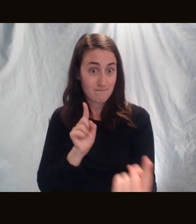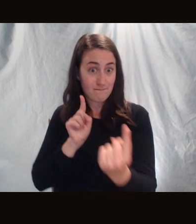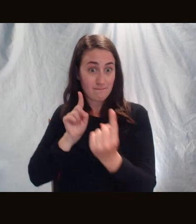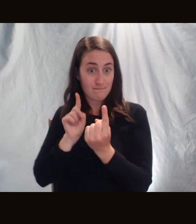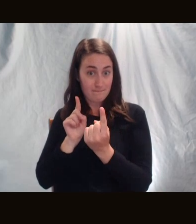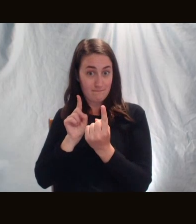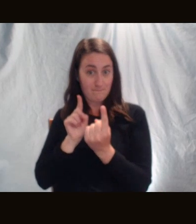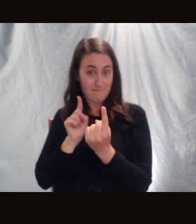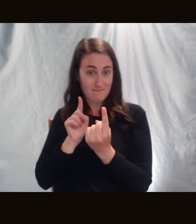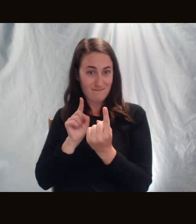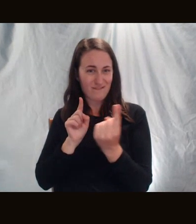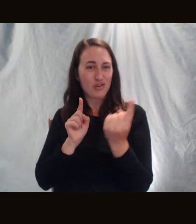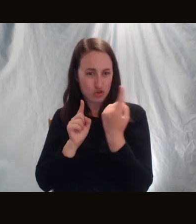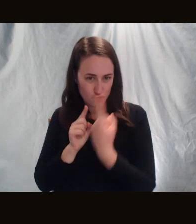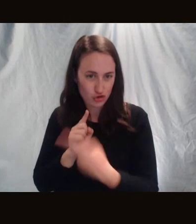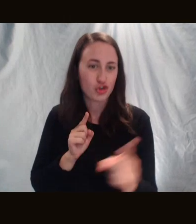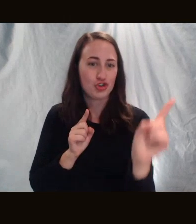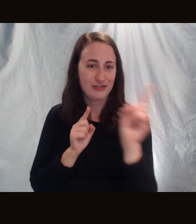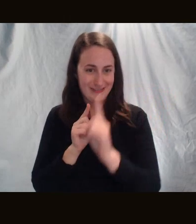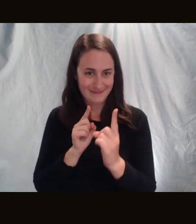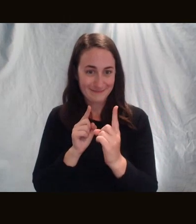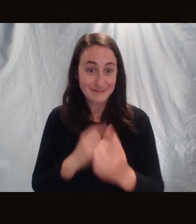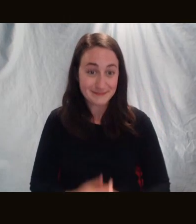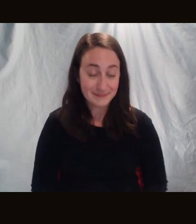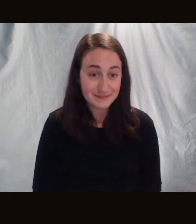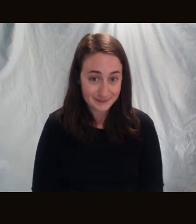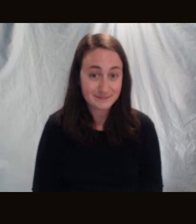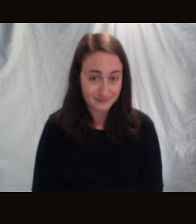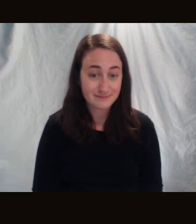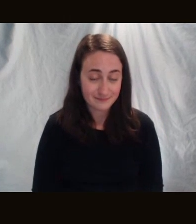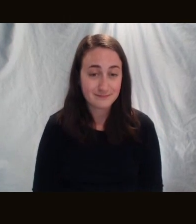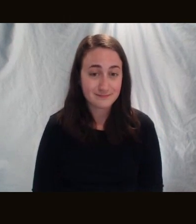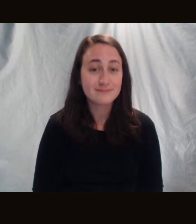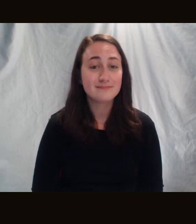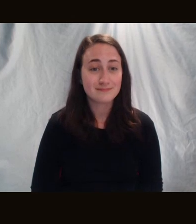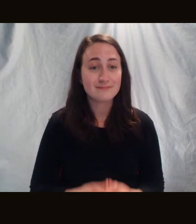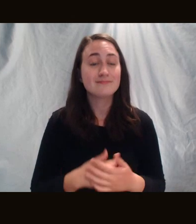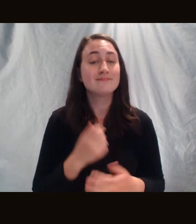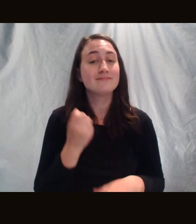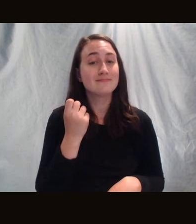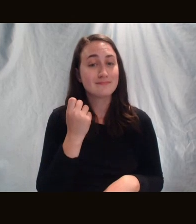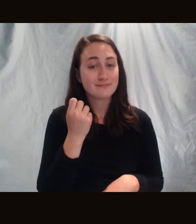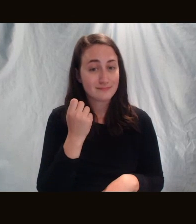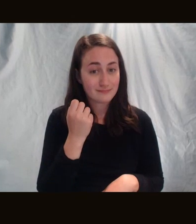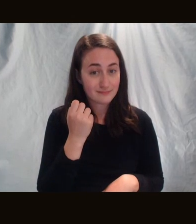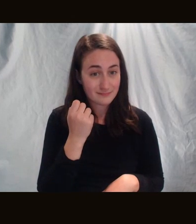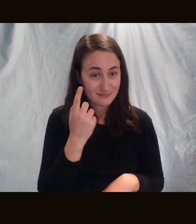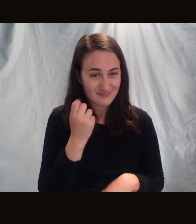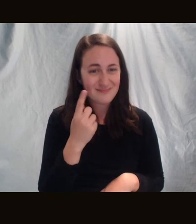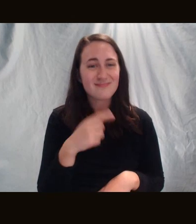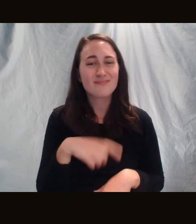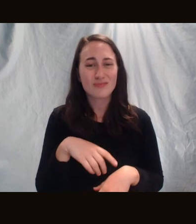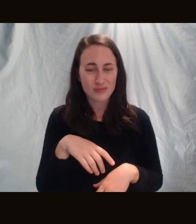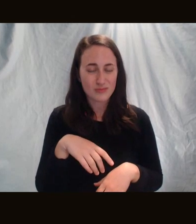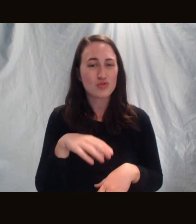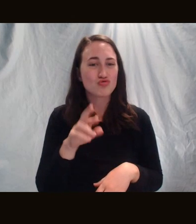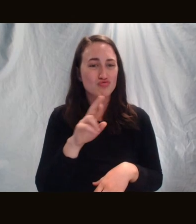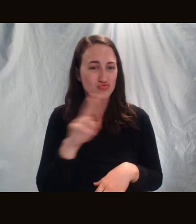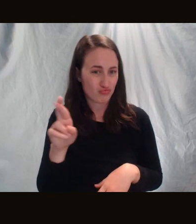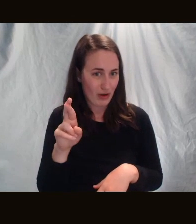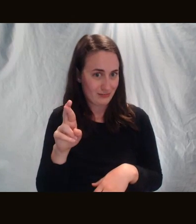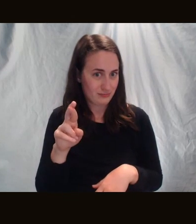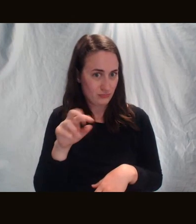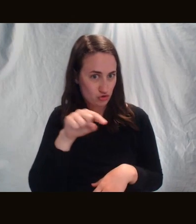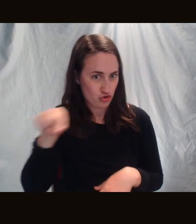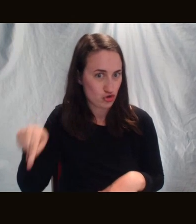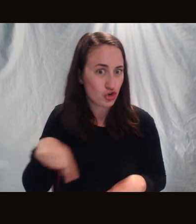the right into the right turn. Okay? Keep in mind that the turn happens along her right axis when we set up